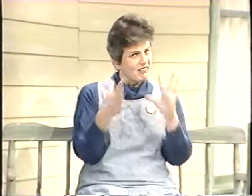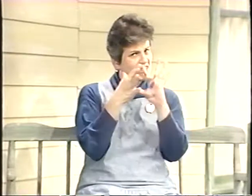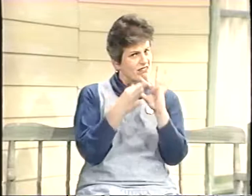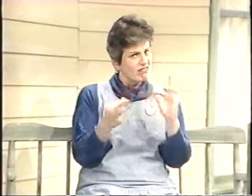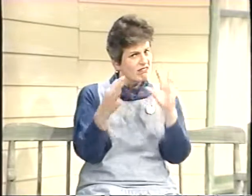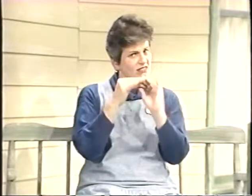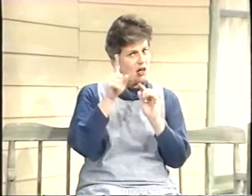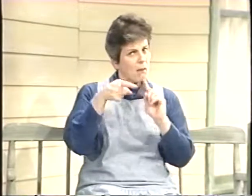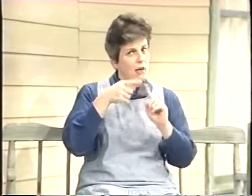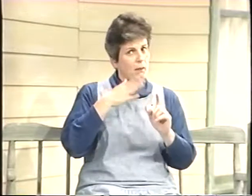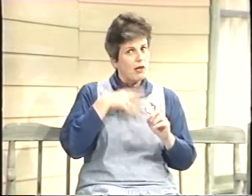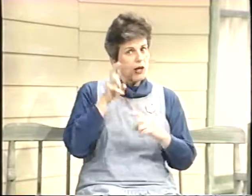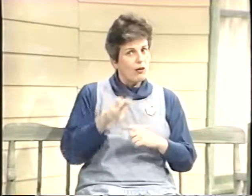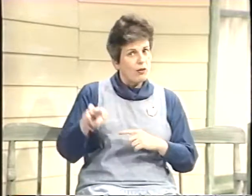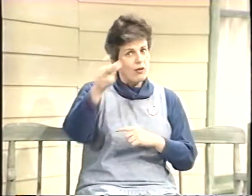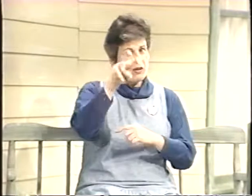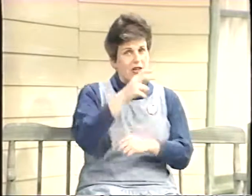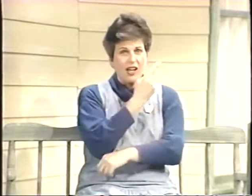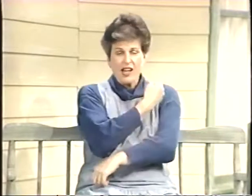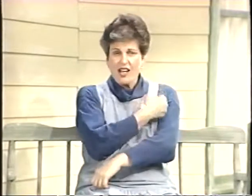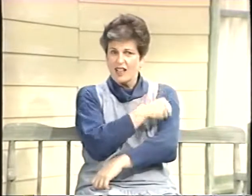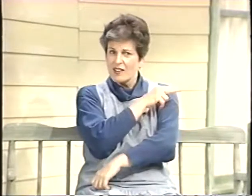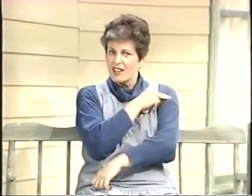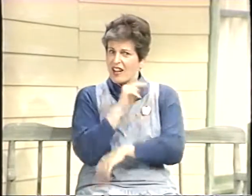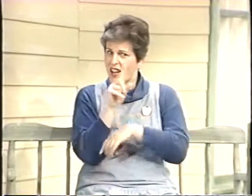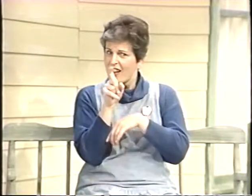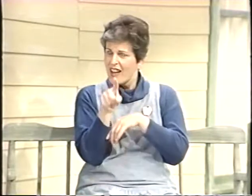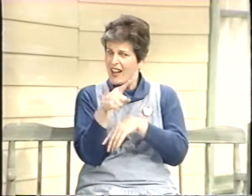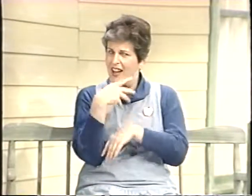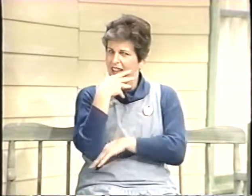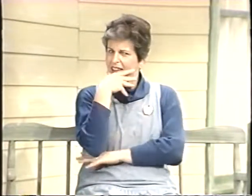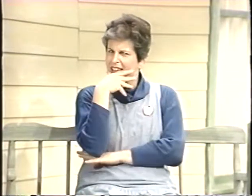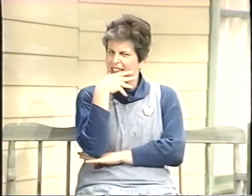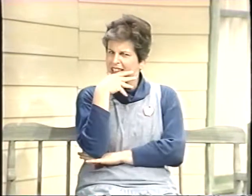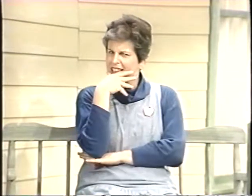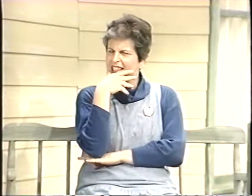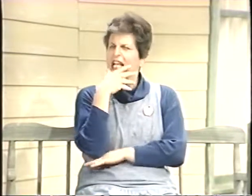Did I ever tell you the story about my trip to the hospital?